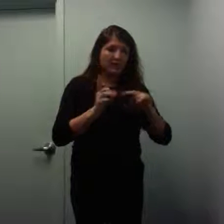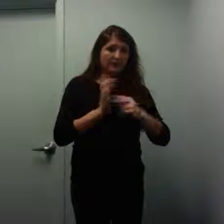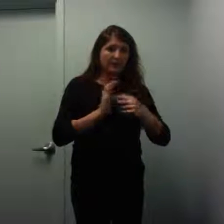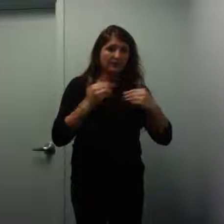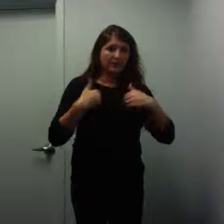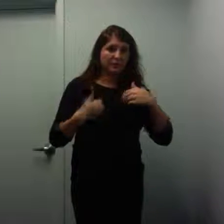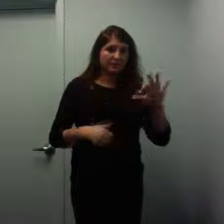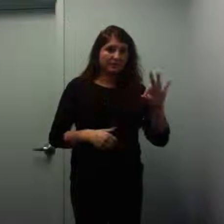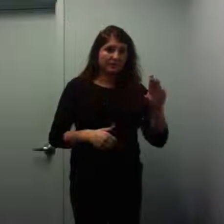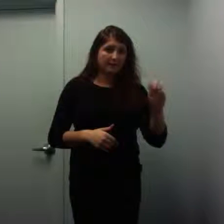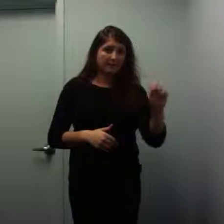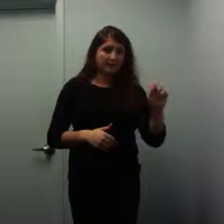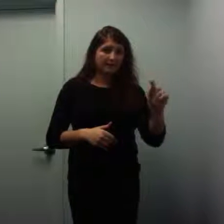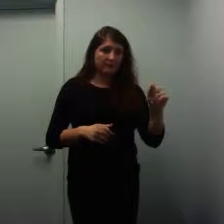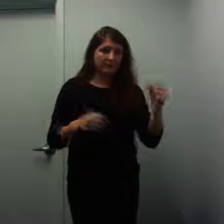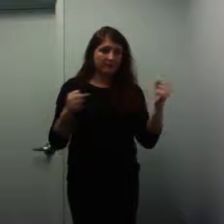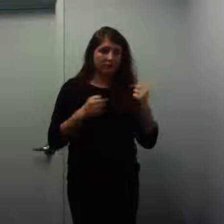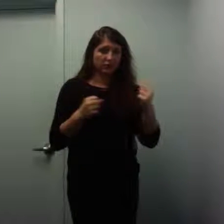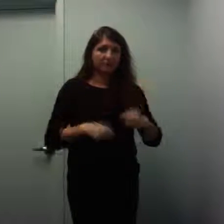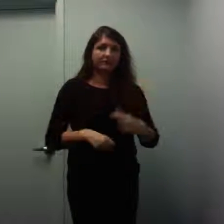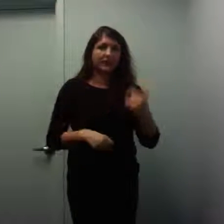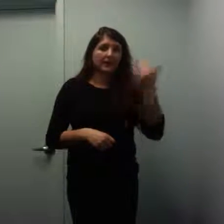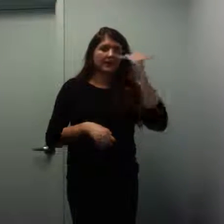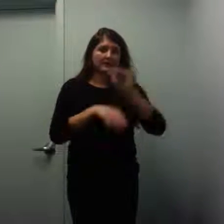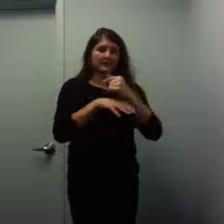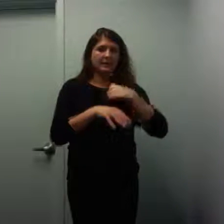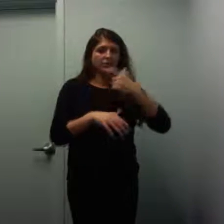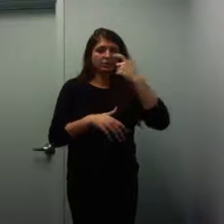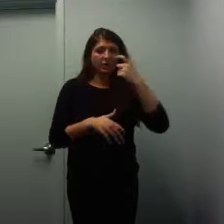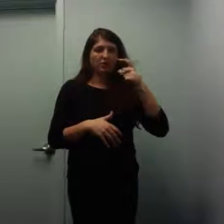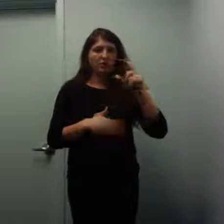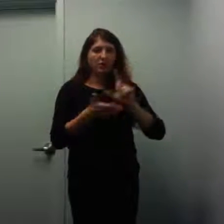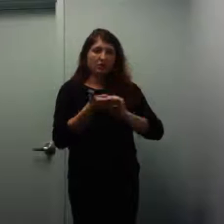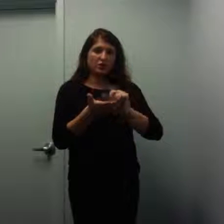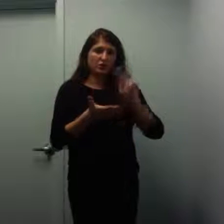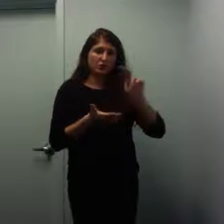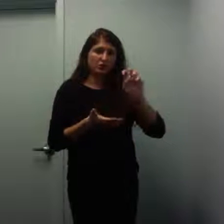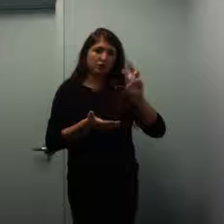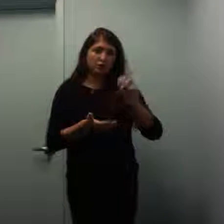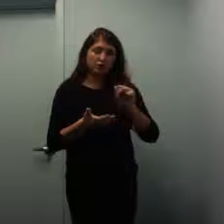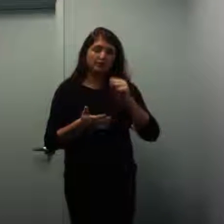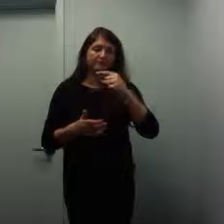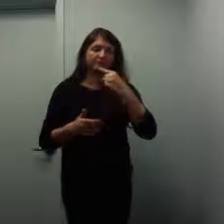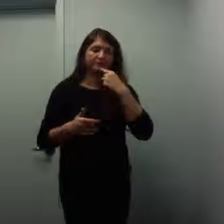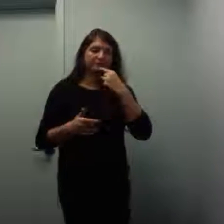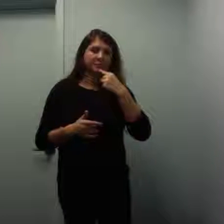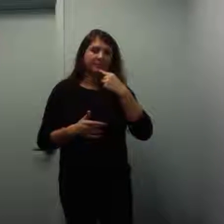night was supposed to be like 60 or 66 degrees, and the dew point was 48.